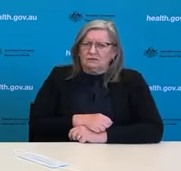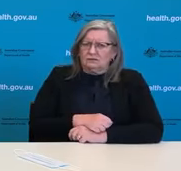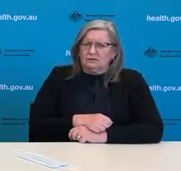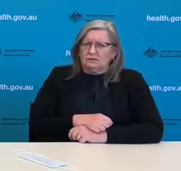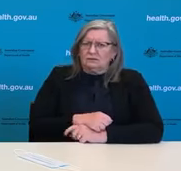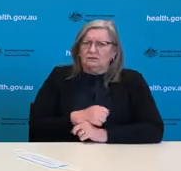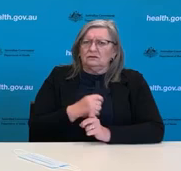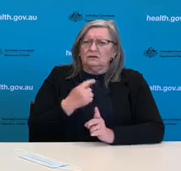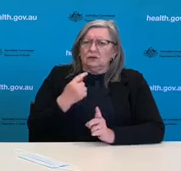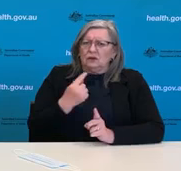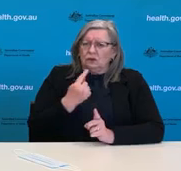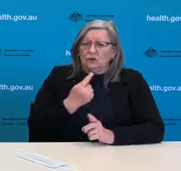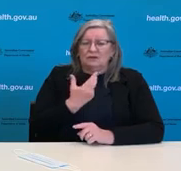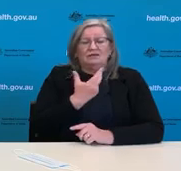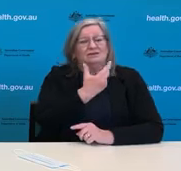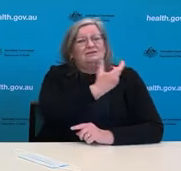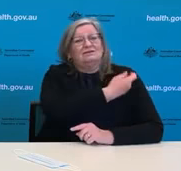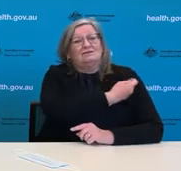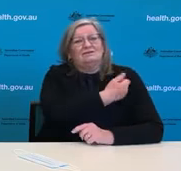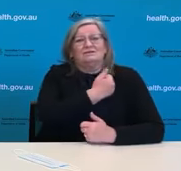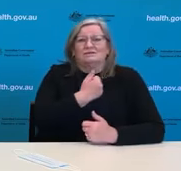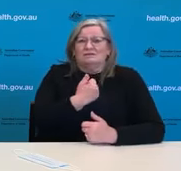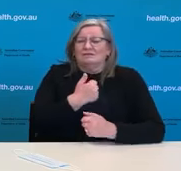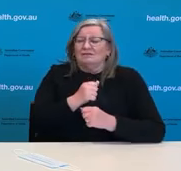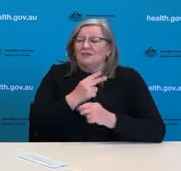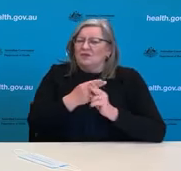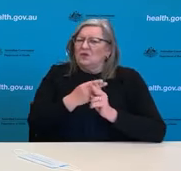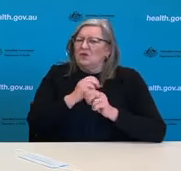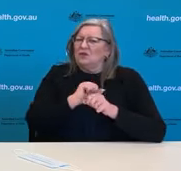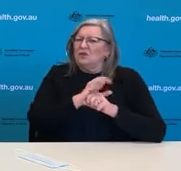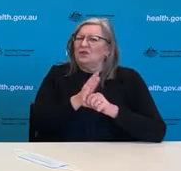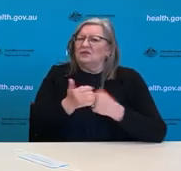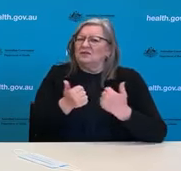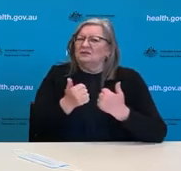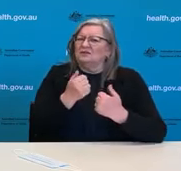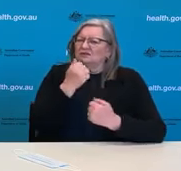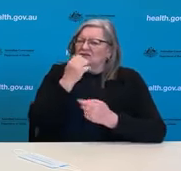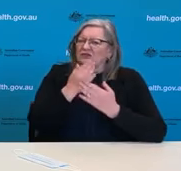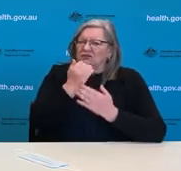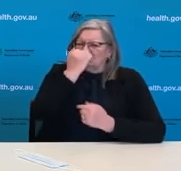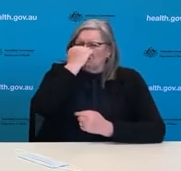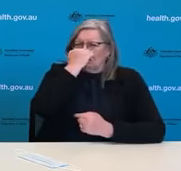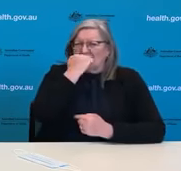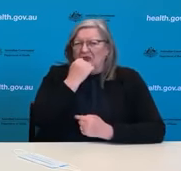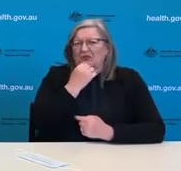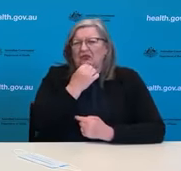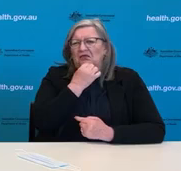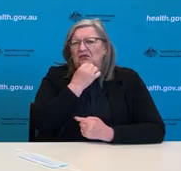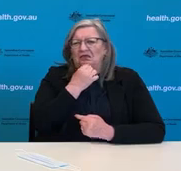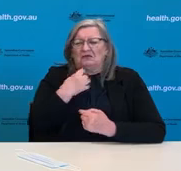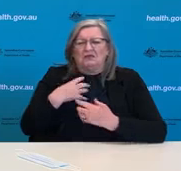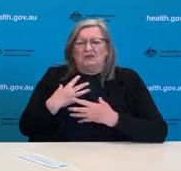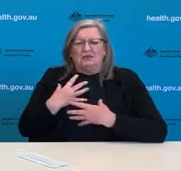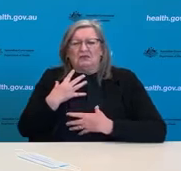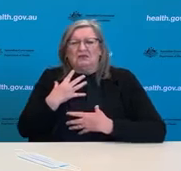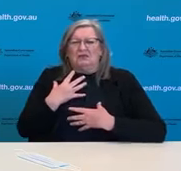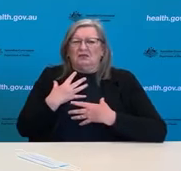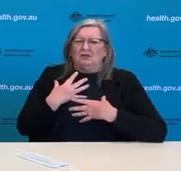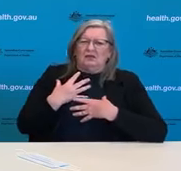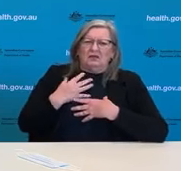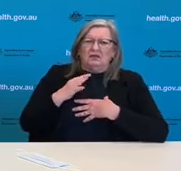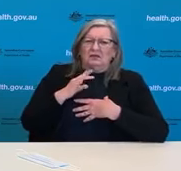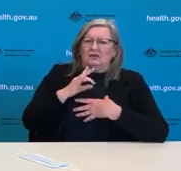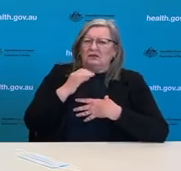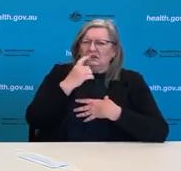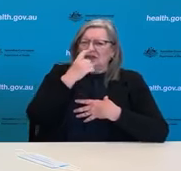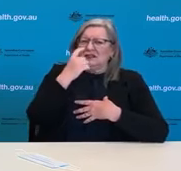COVID-19 vaccines only experience mild side effects, and it is not uncommon